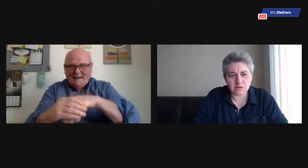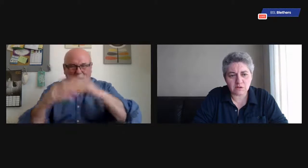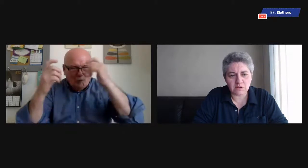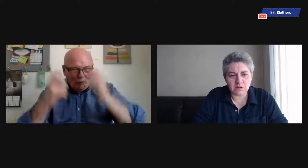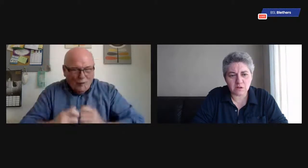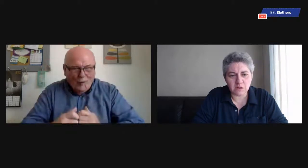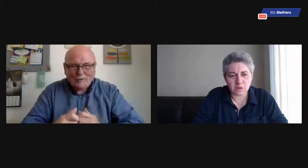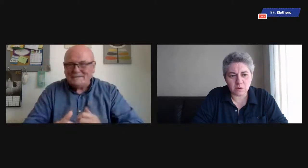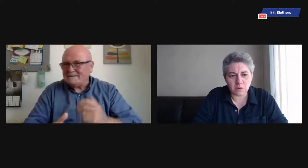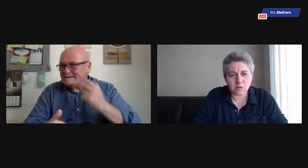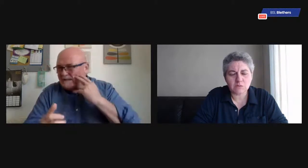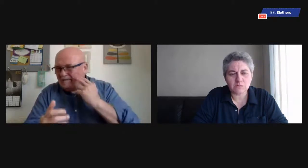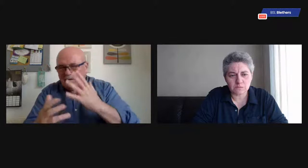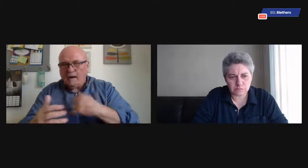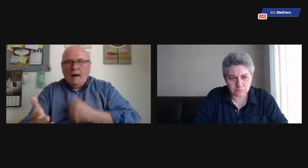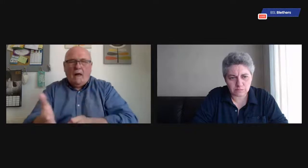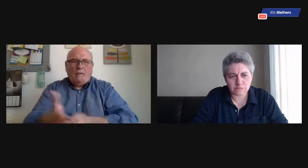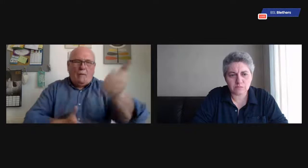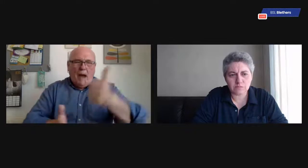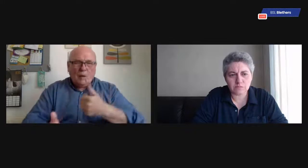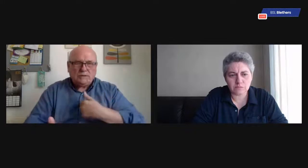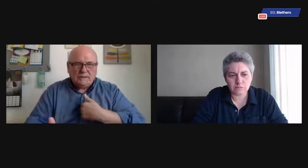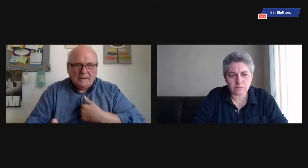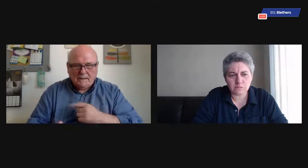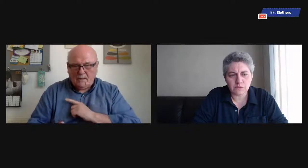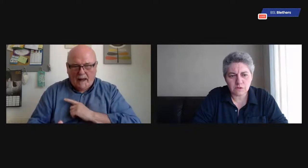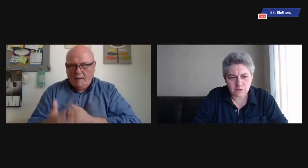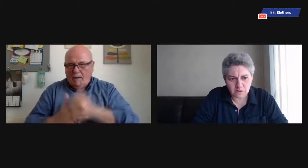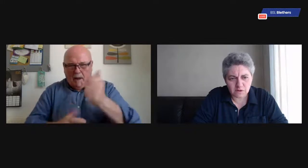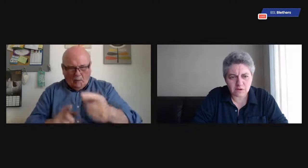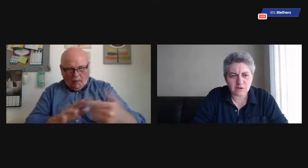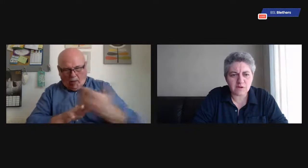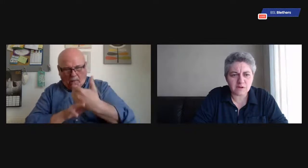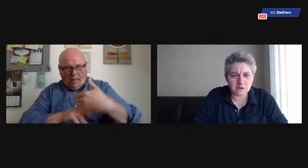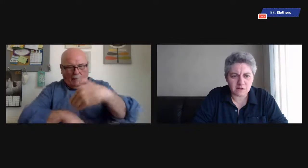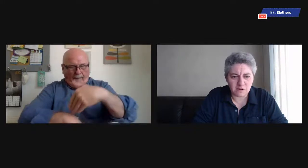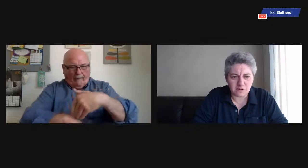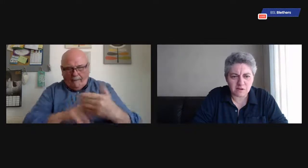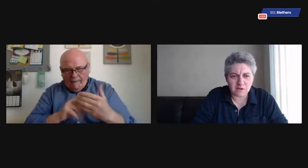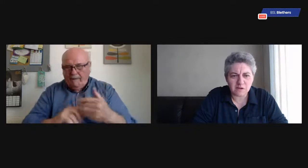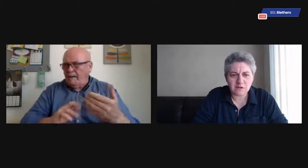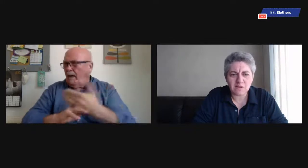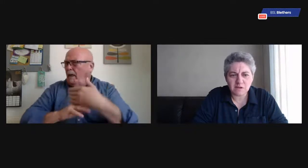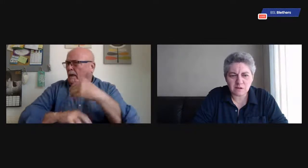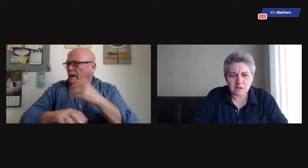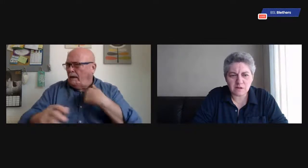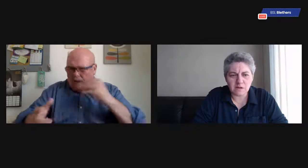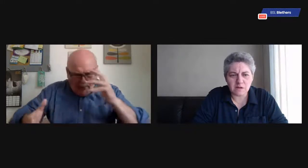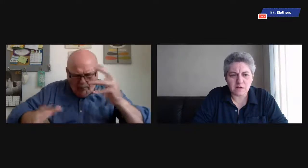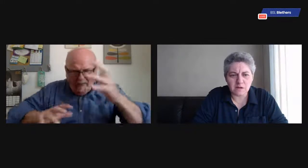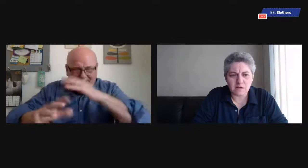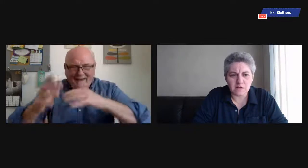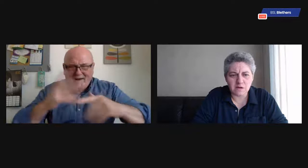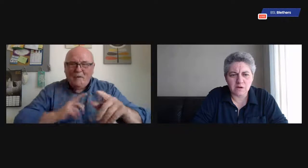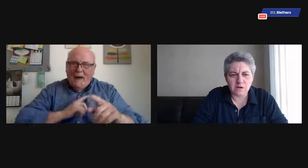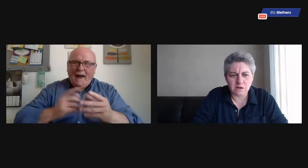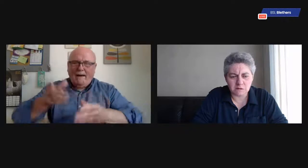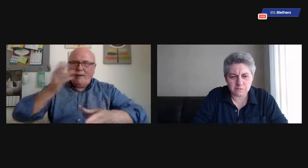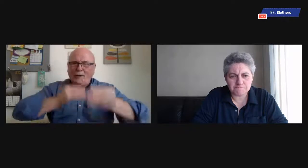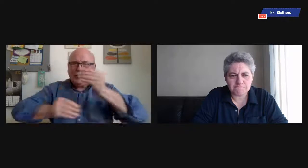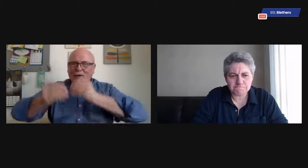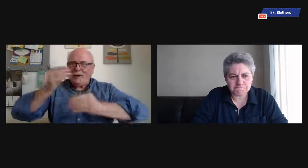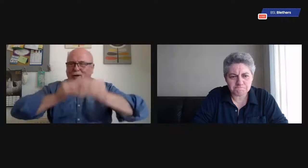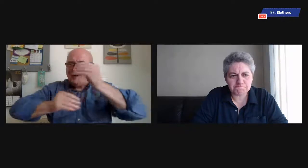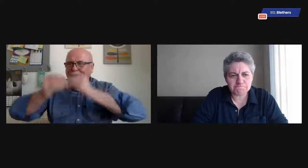that, what we were doing in court was um, you were getting thrown out of court because